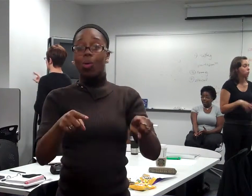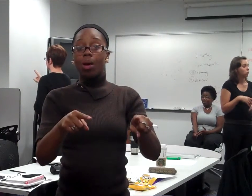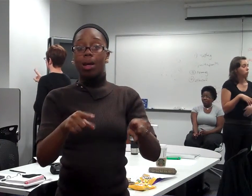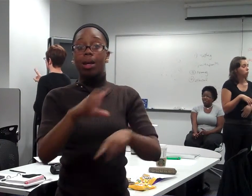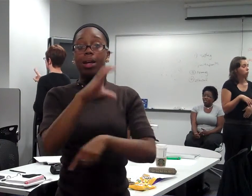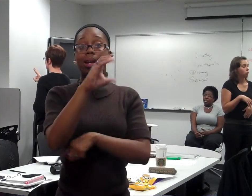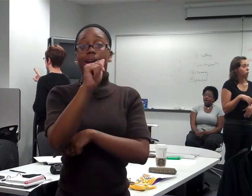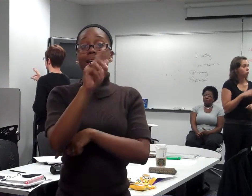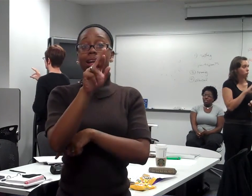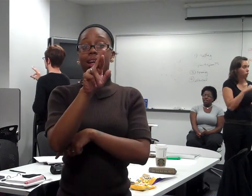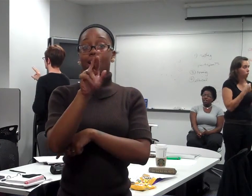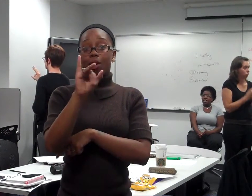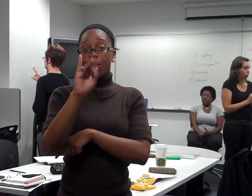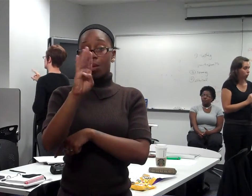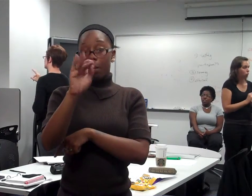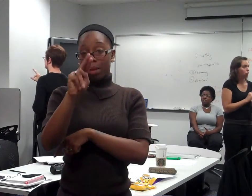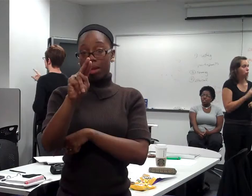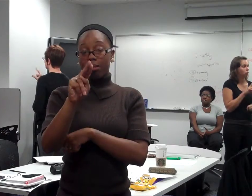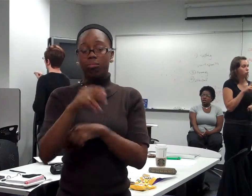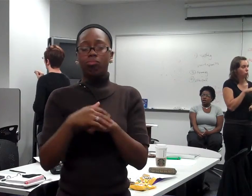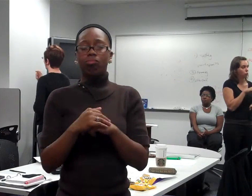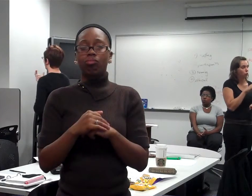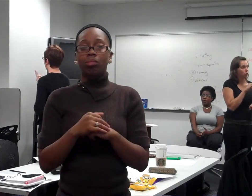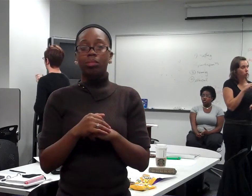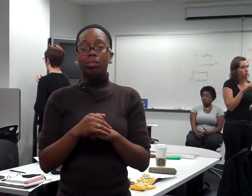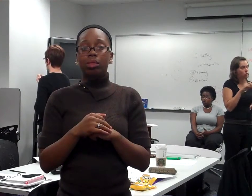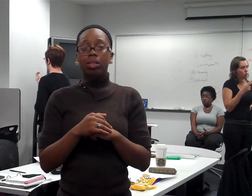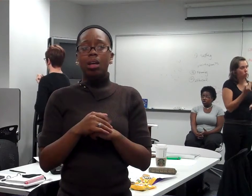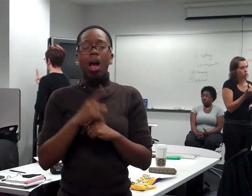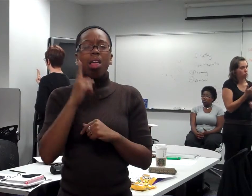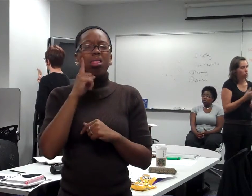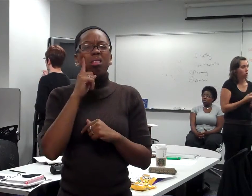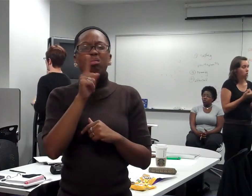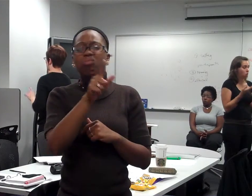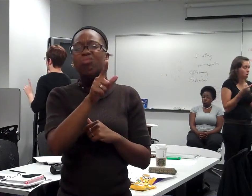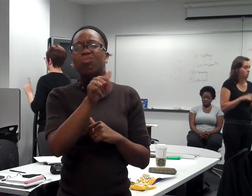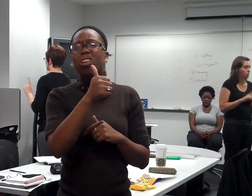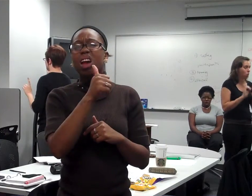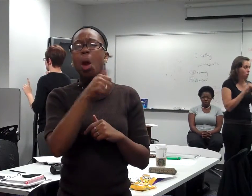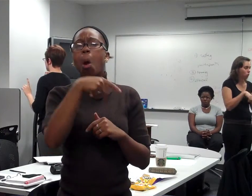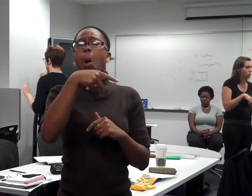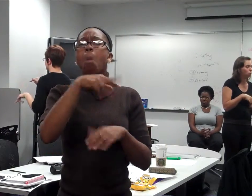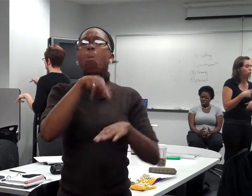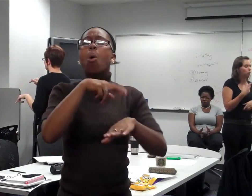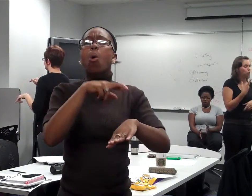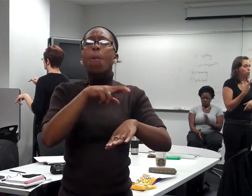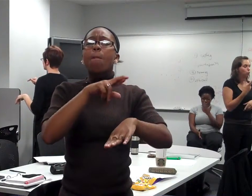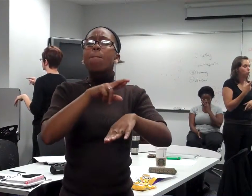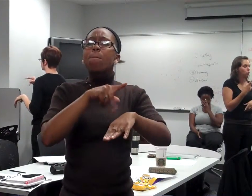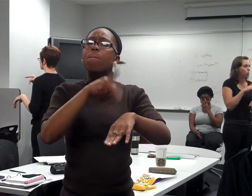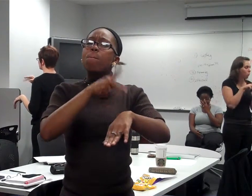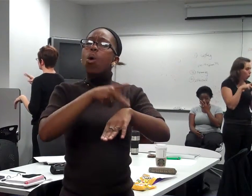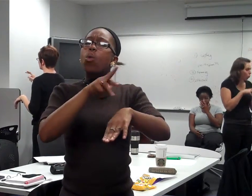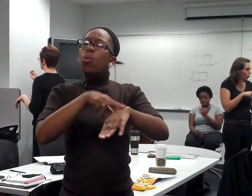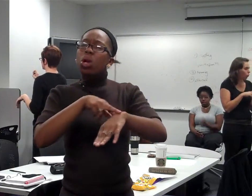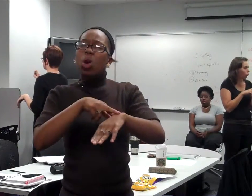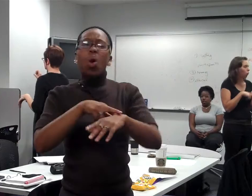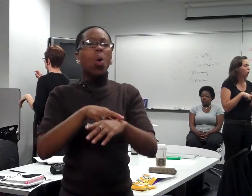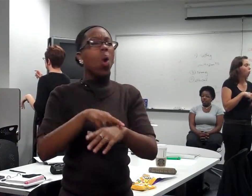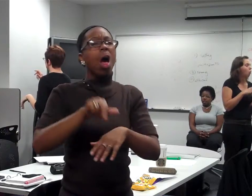Caribbean. I believe in there is Grand Turk in Puerto Rico and a few other islands.